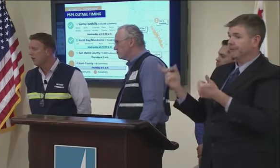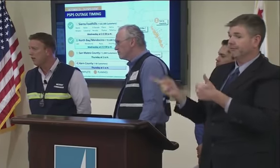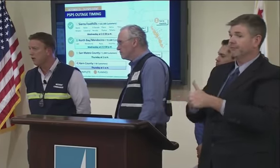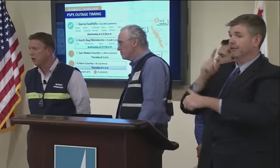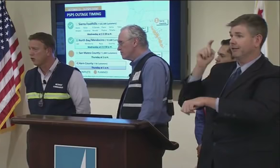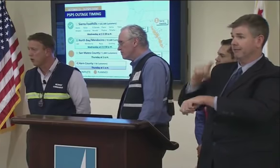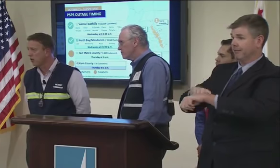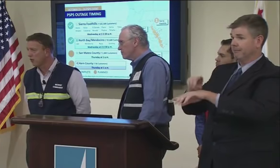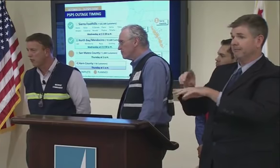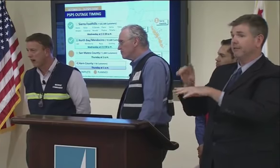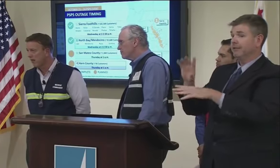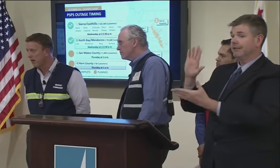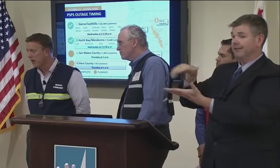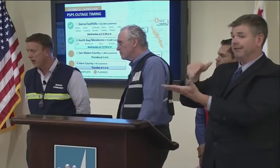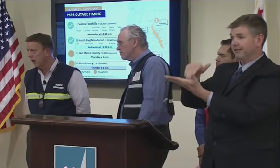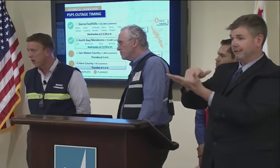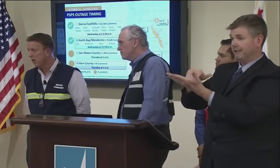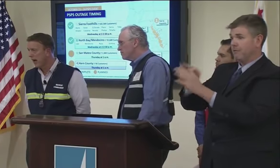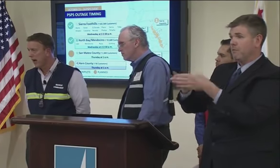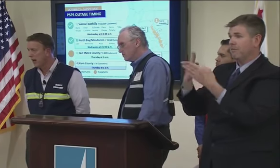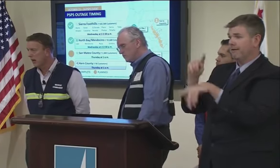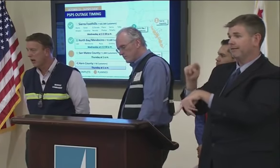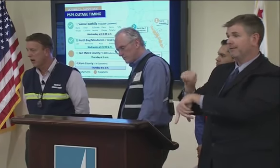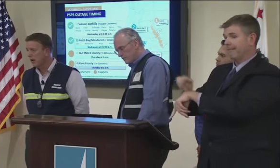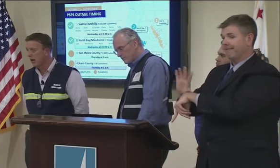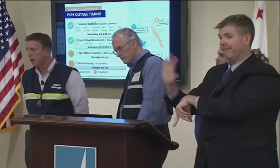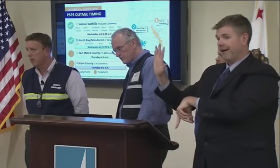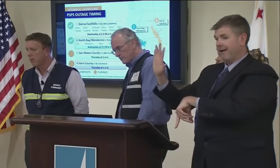knowledge, to go 24/7 with that.